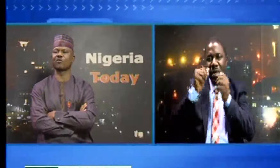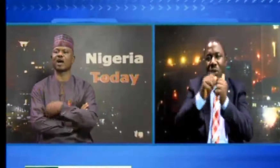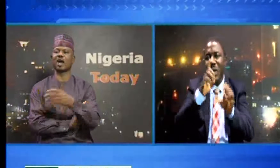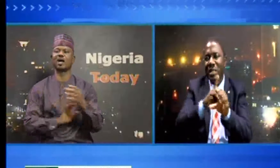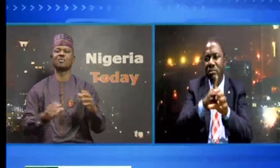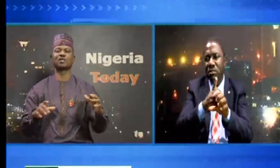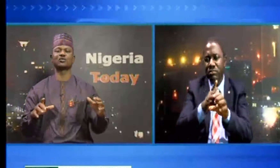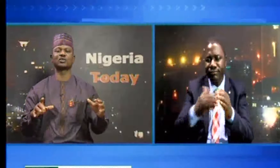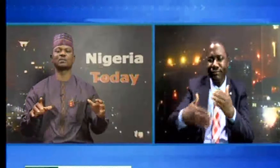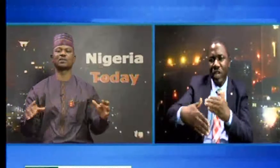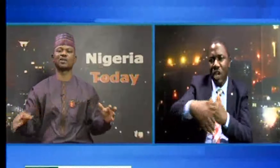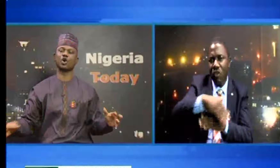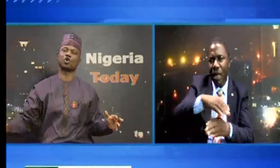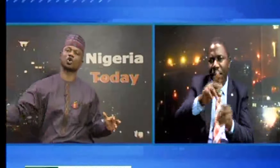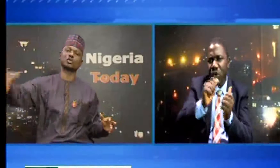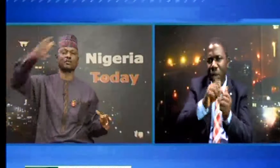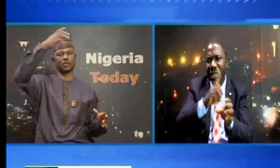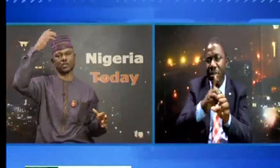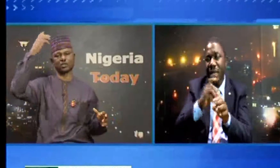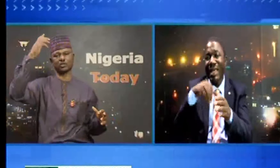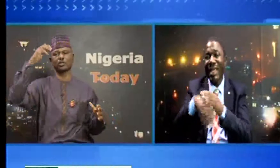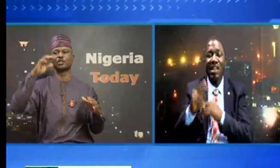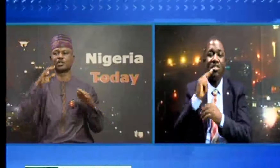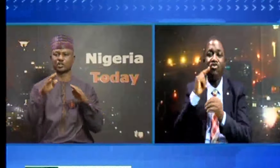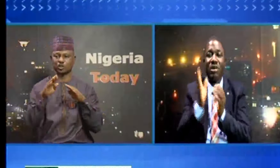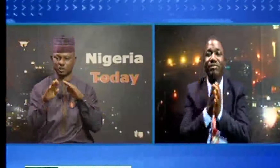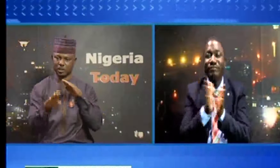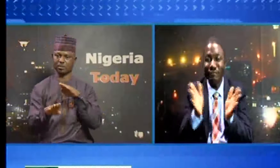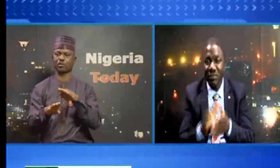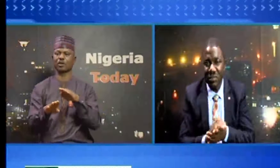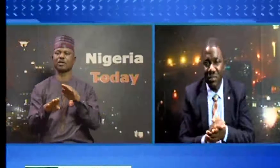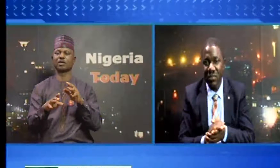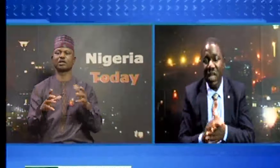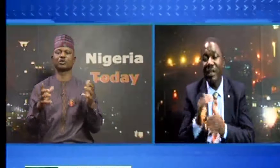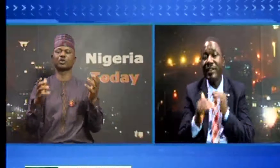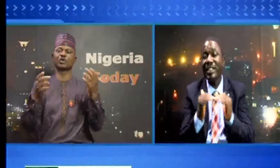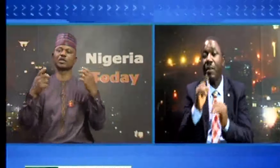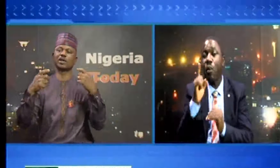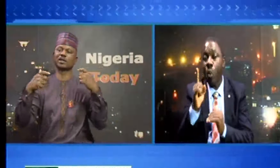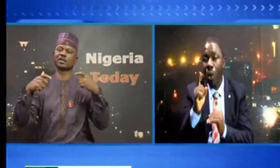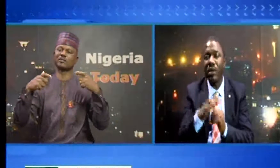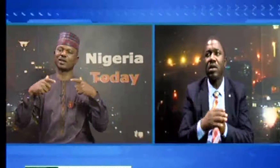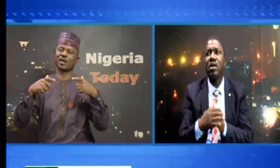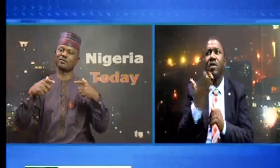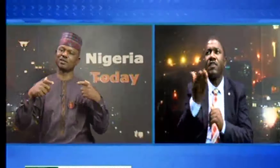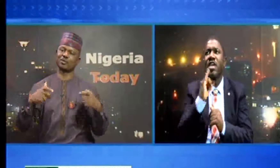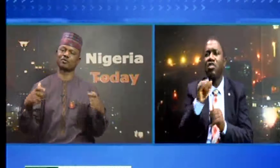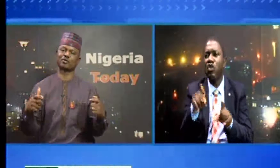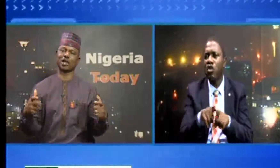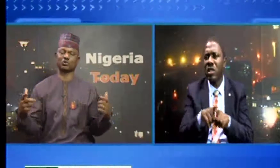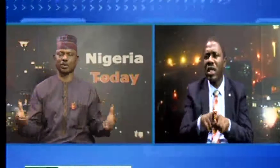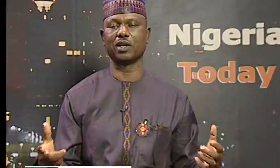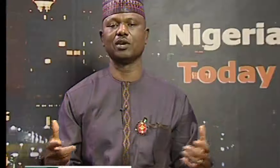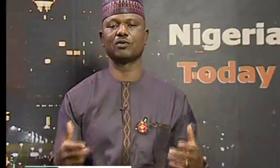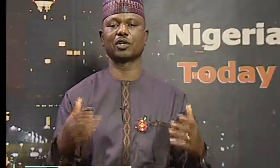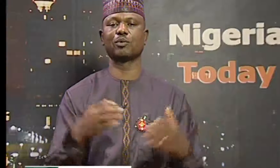to cover persons with disabilities across the Federation. This is just step one. It is also, there is a very heavy provision